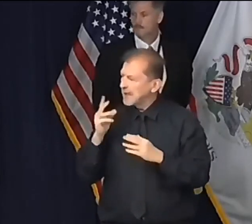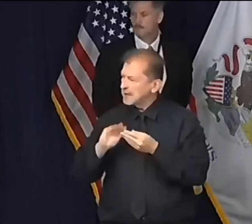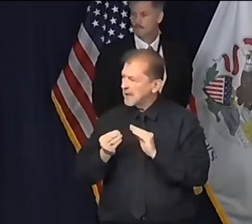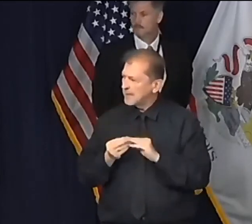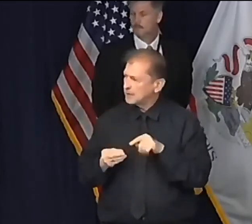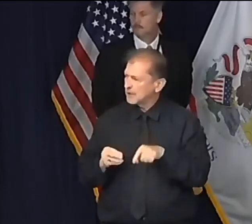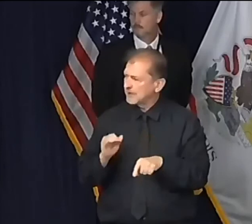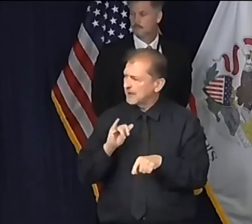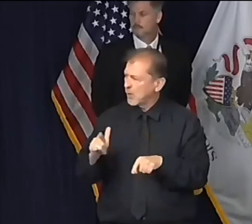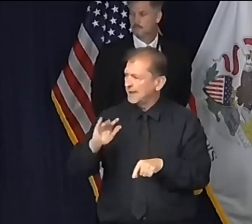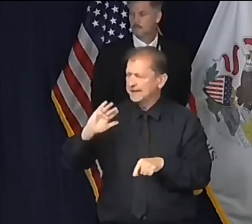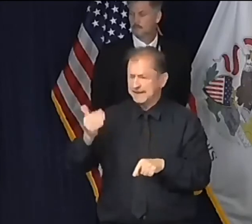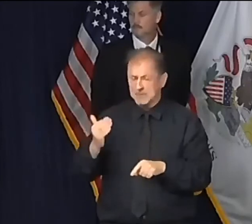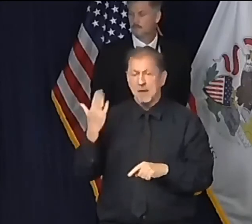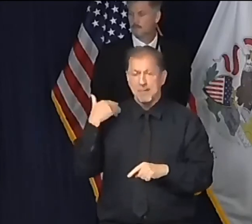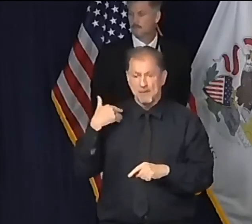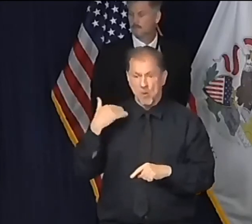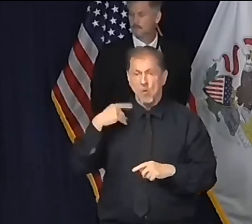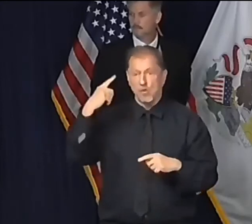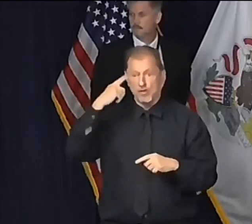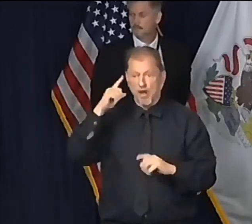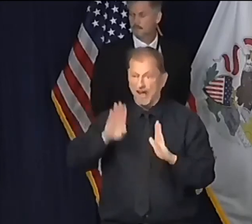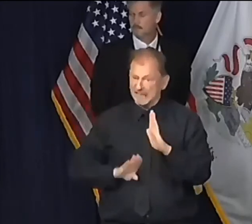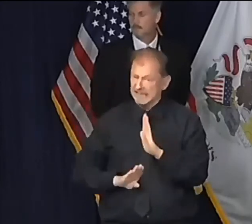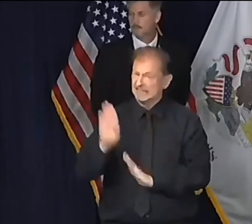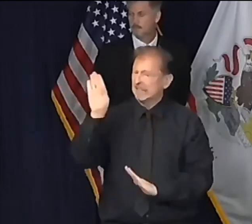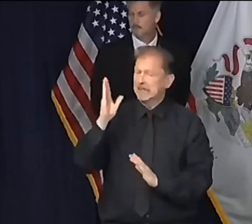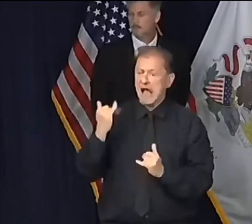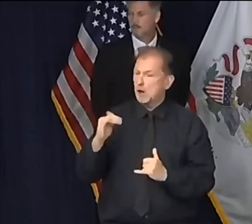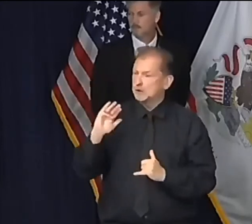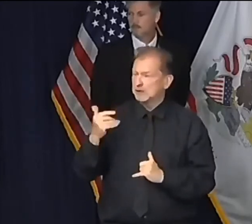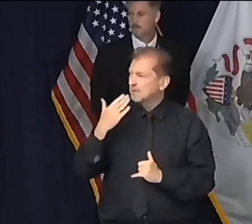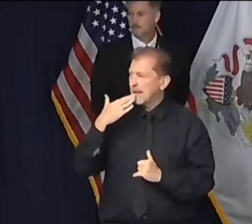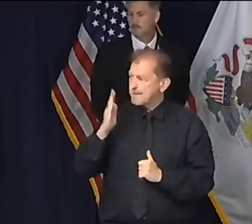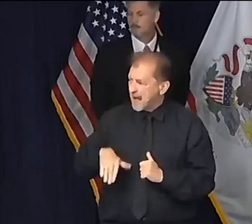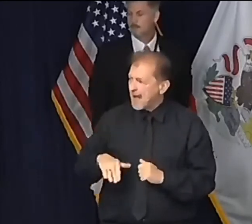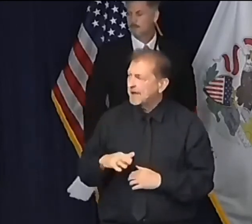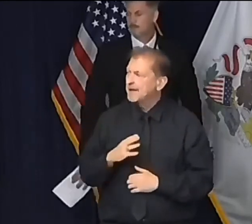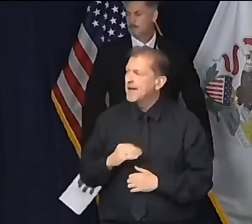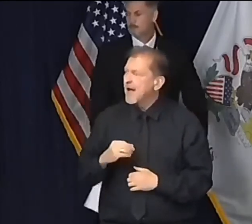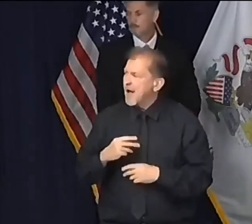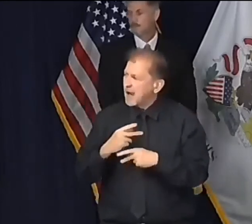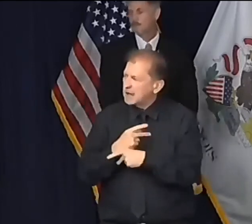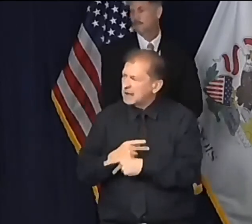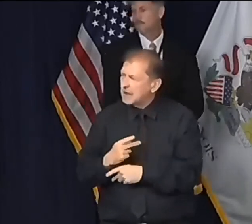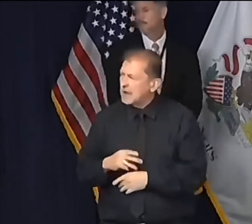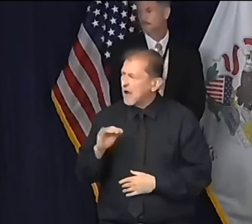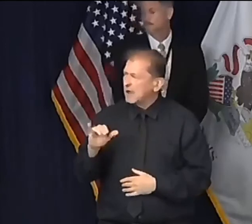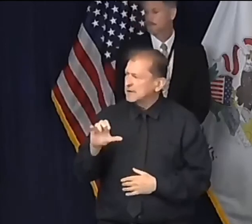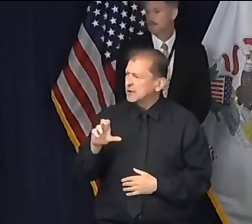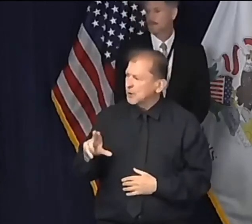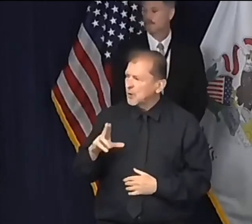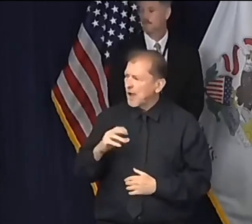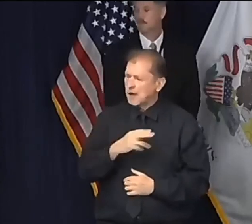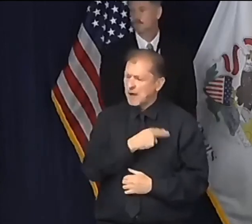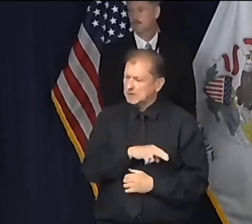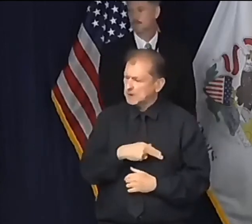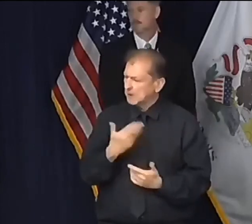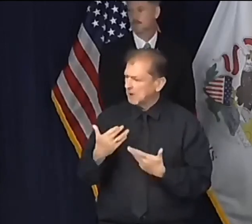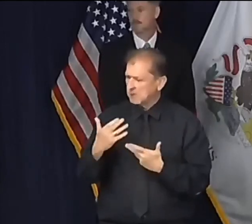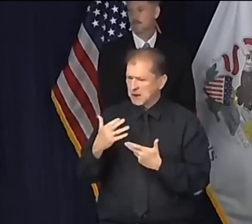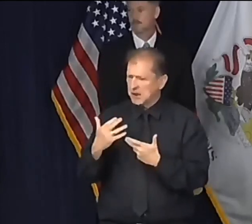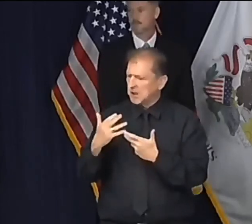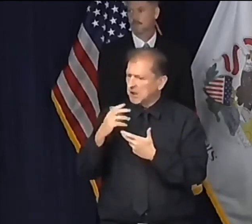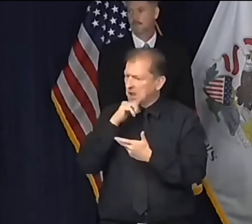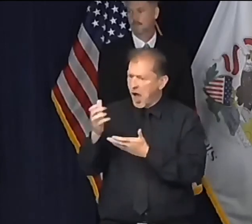be as severe as originally feared. They also project hospital beds and intensive care beds will not face a shortage. Do you find cause for